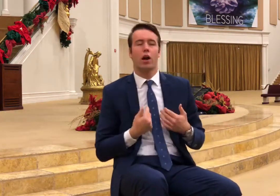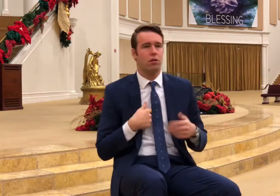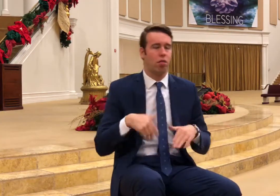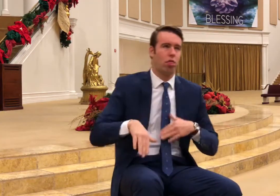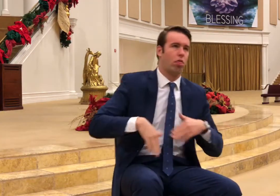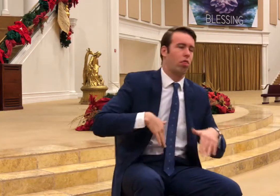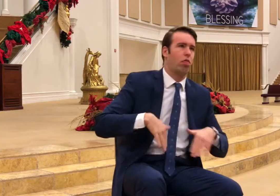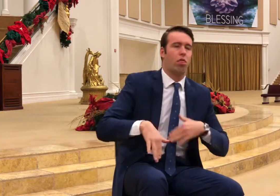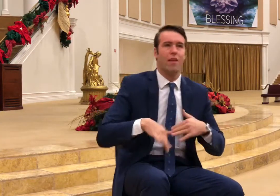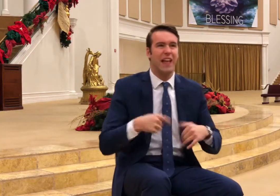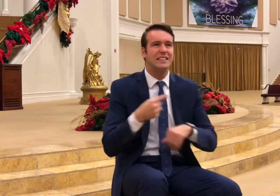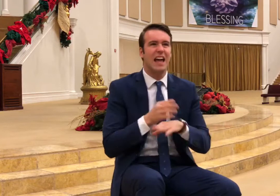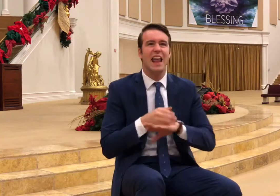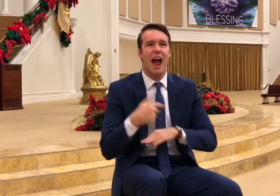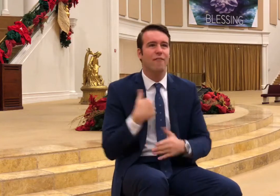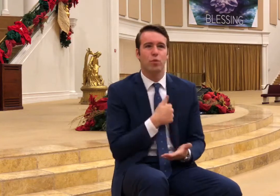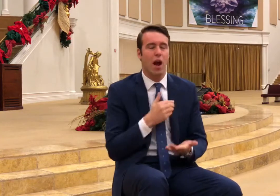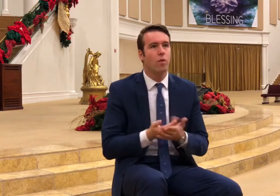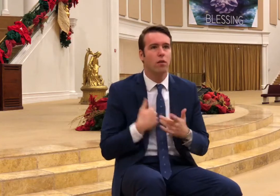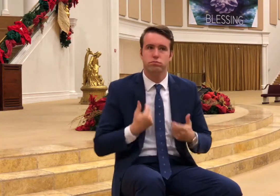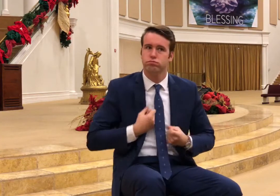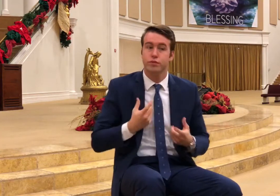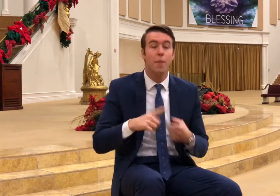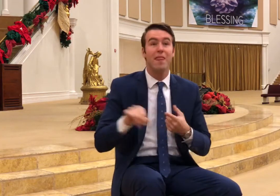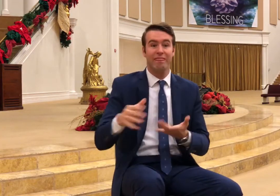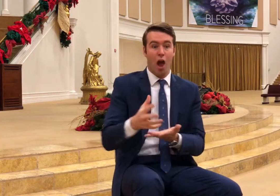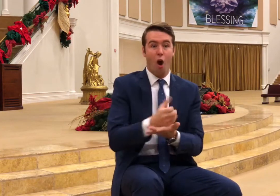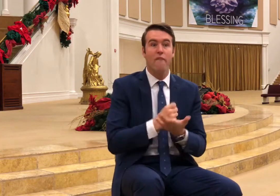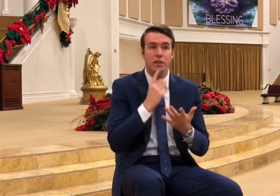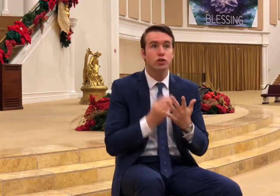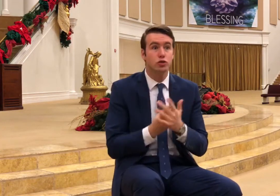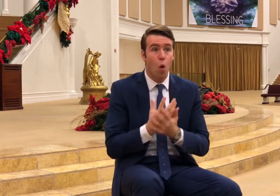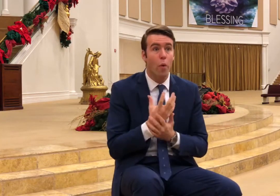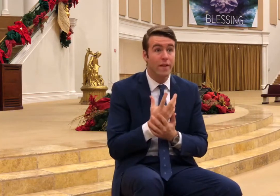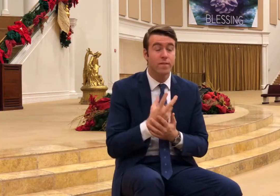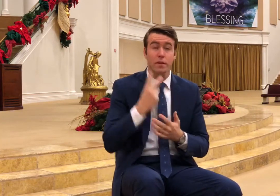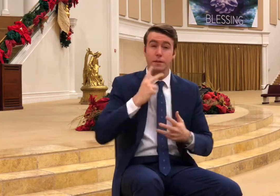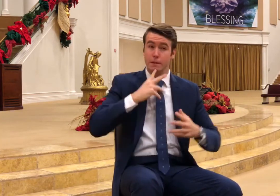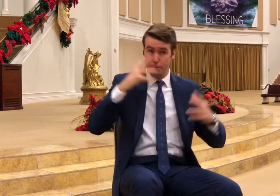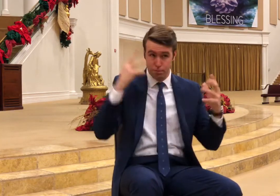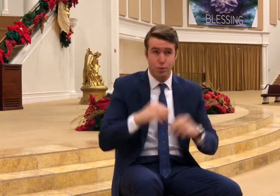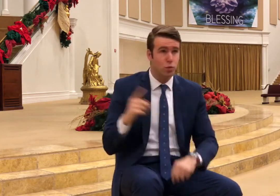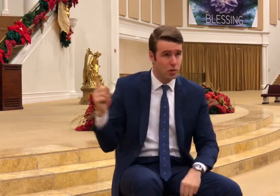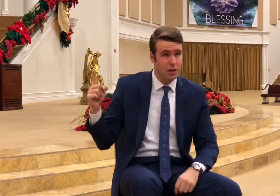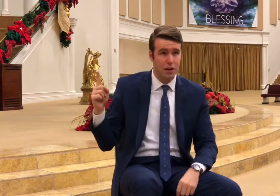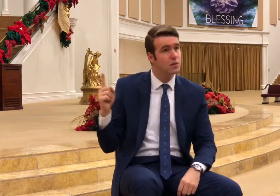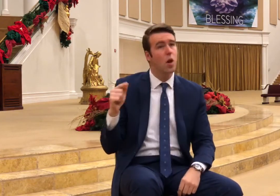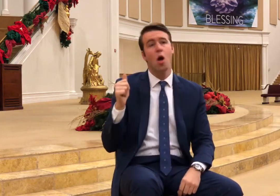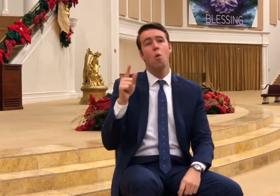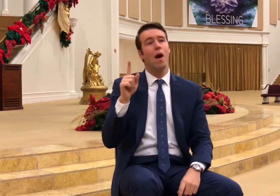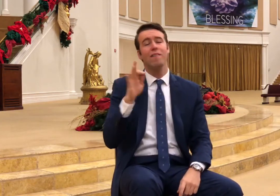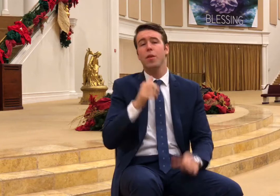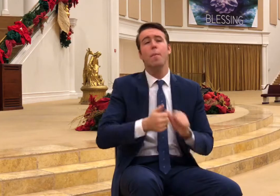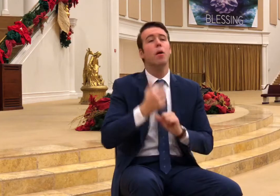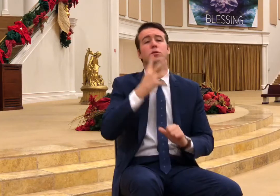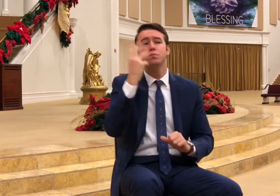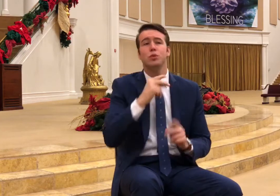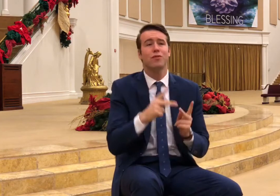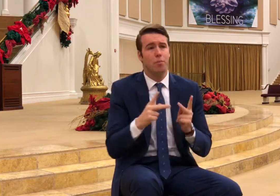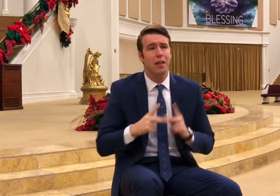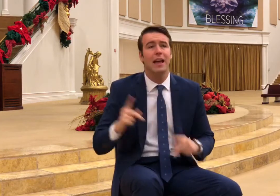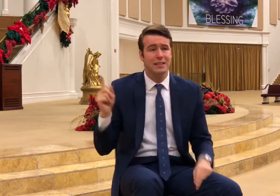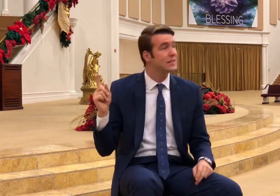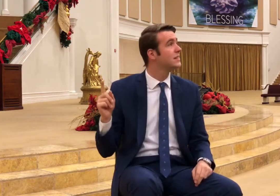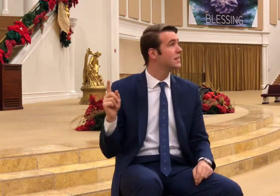that. But that harvest is growing. You can see the beauty. I mean, it's just one of the most beautiful places,